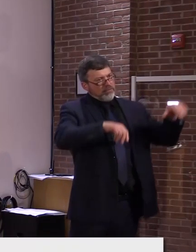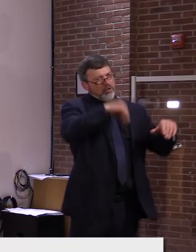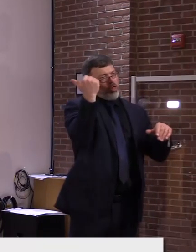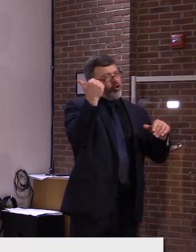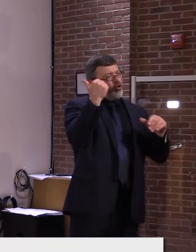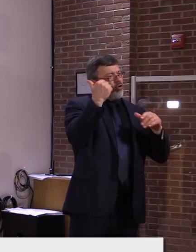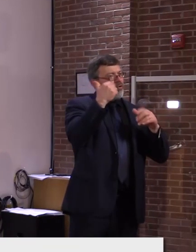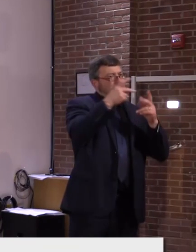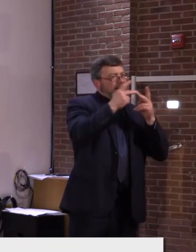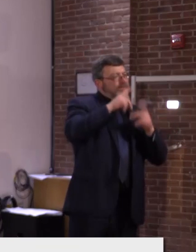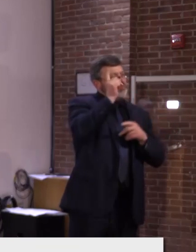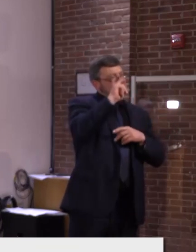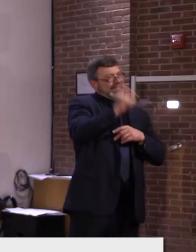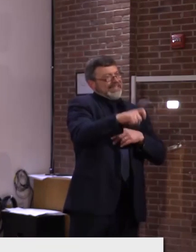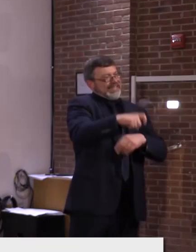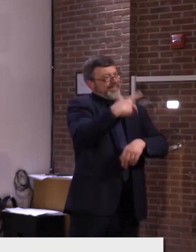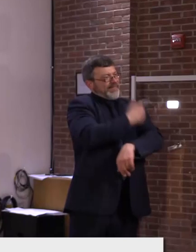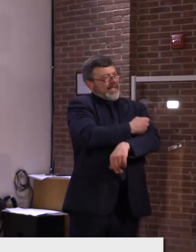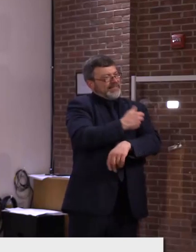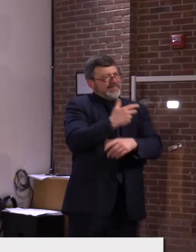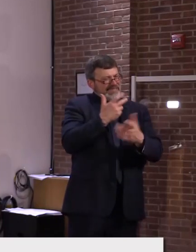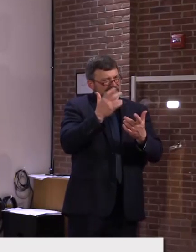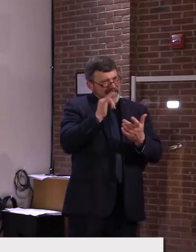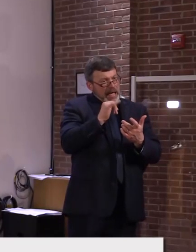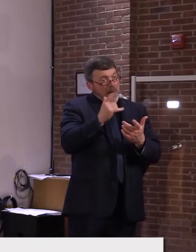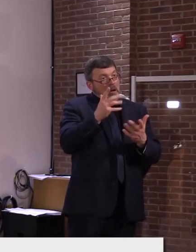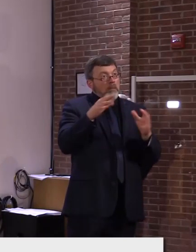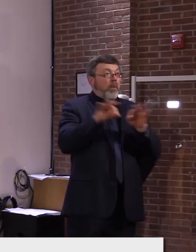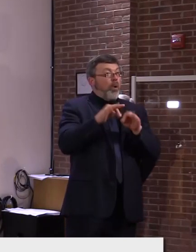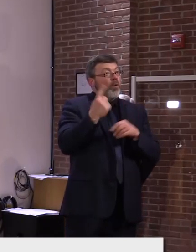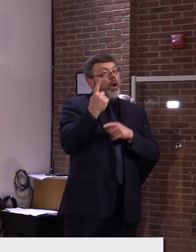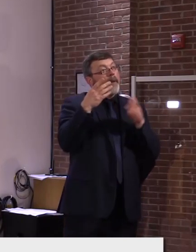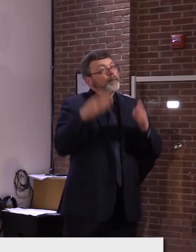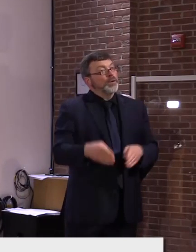to be able to get access to the vaccine.